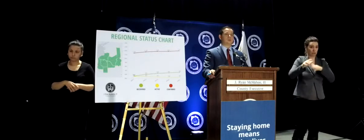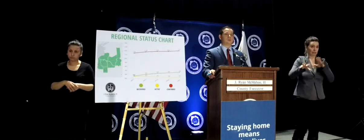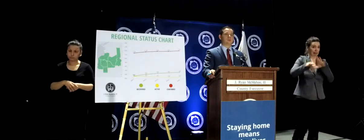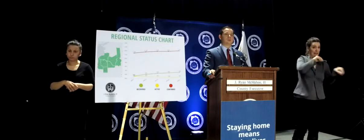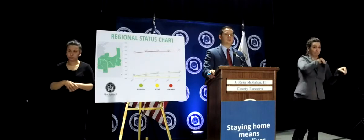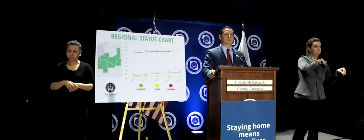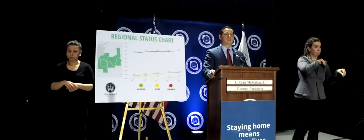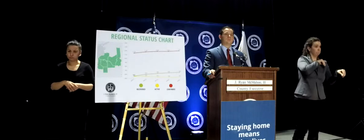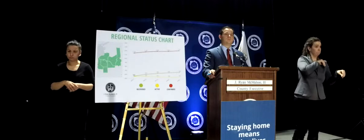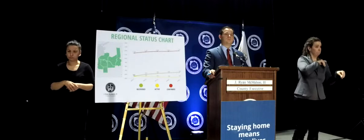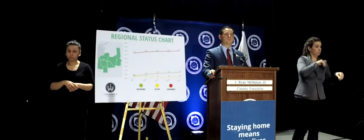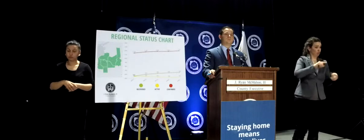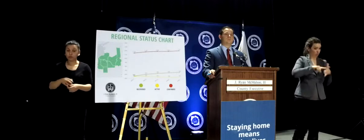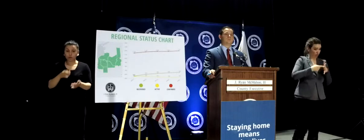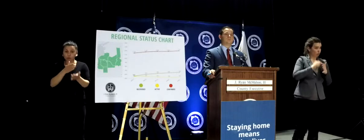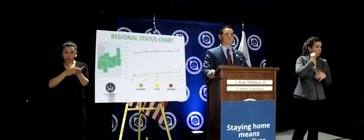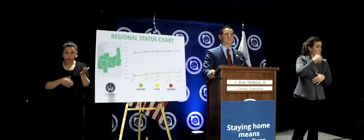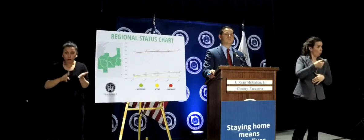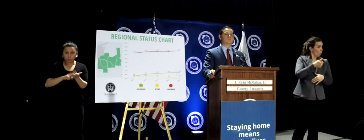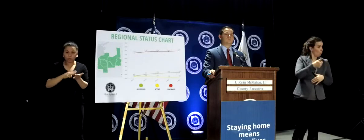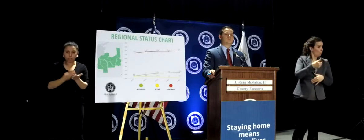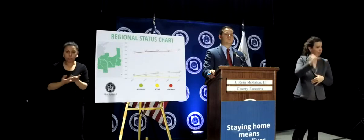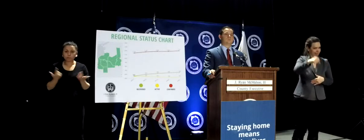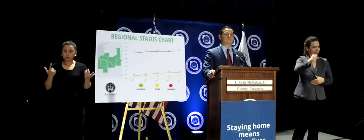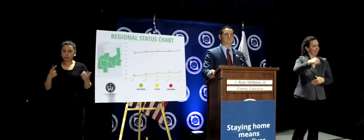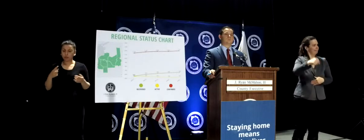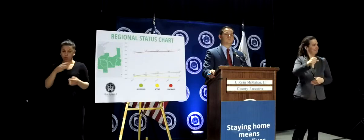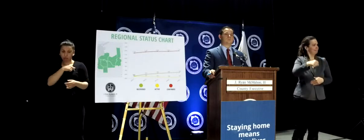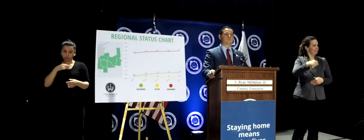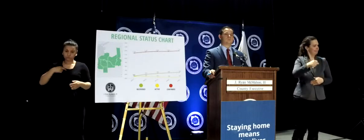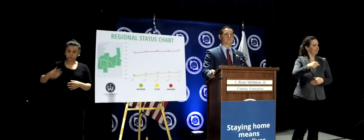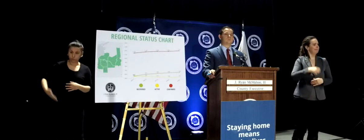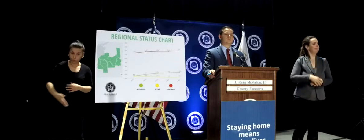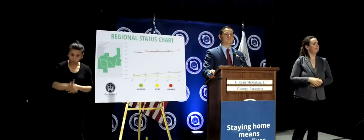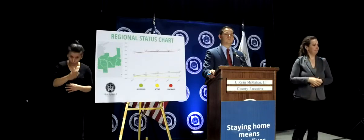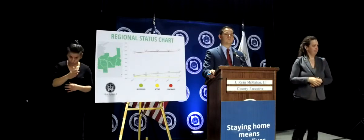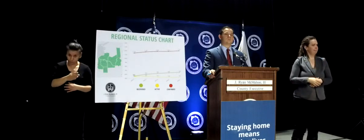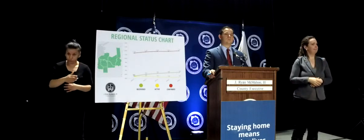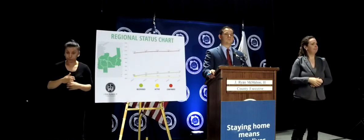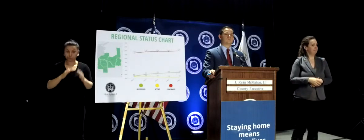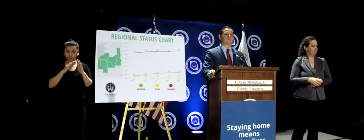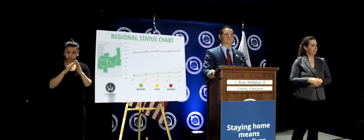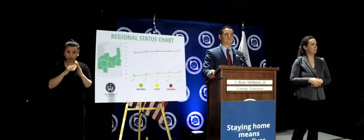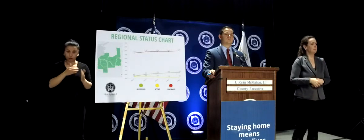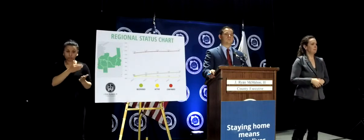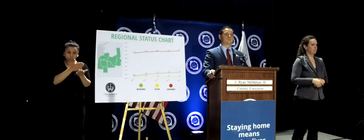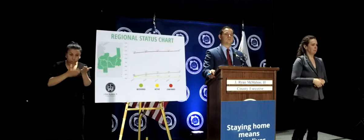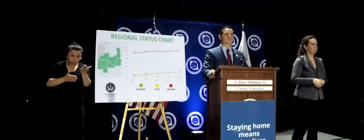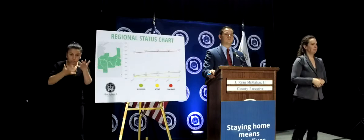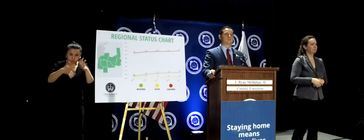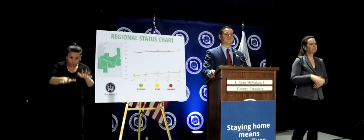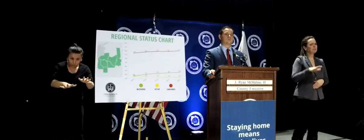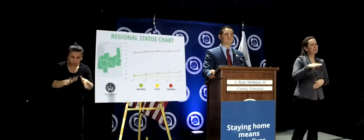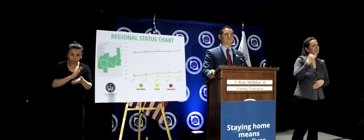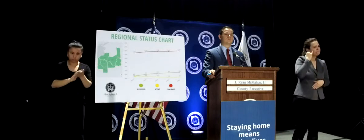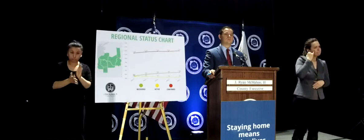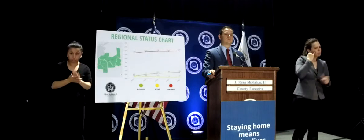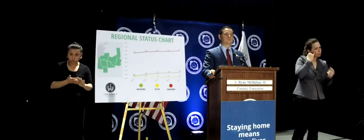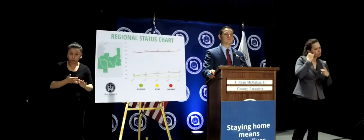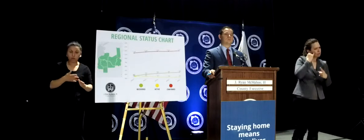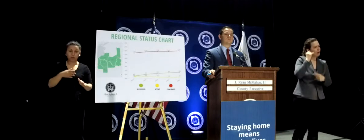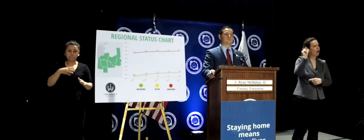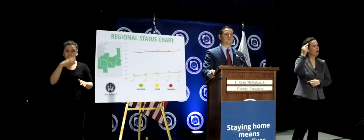that guidance from the governor indicates hospital capacity is over 25% for the county, and if there have been fewer than 10